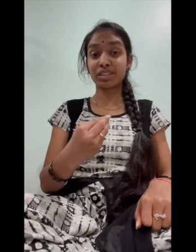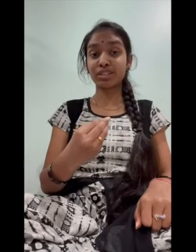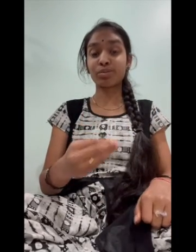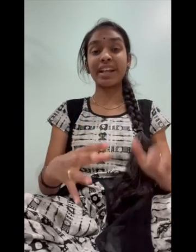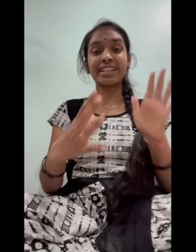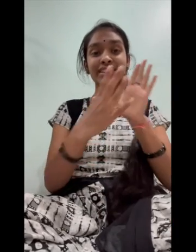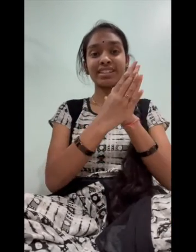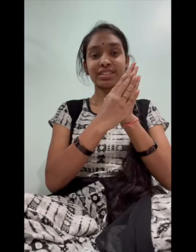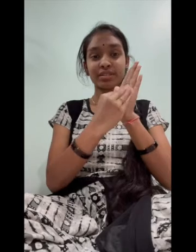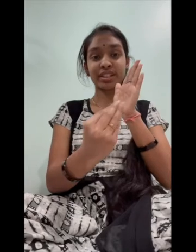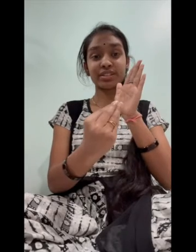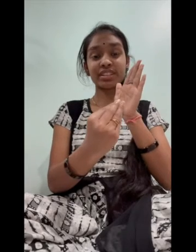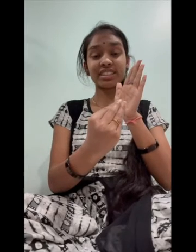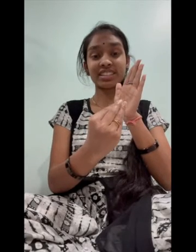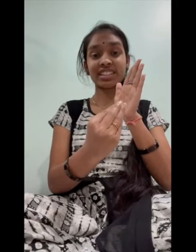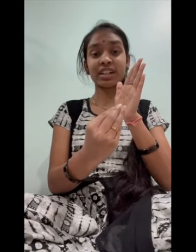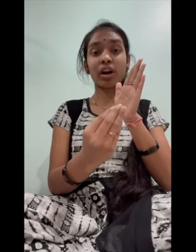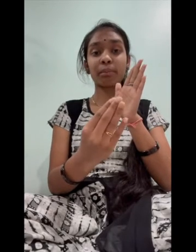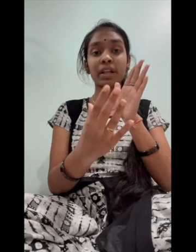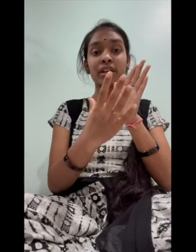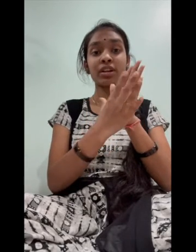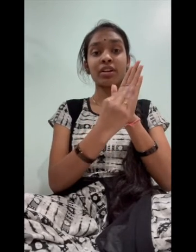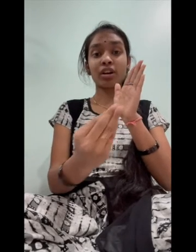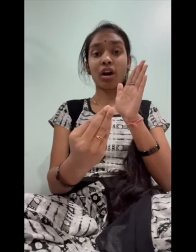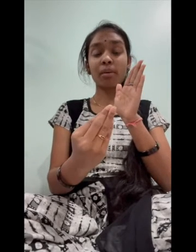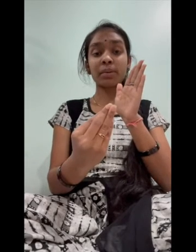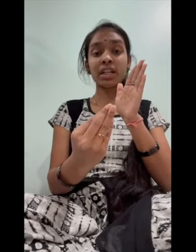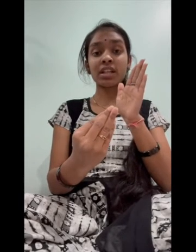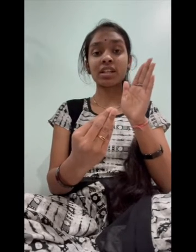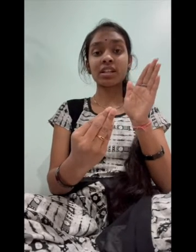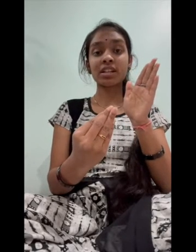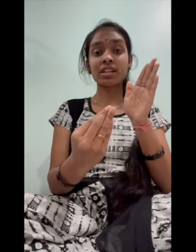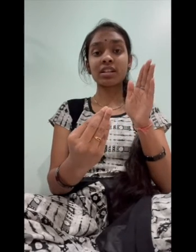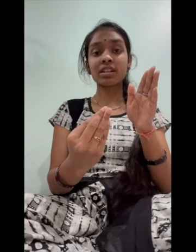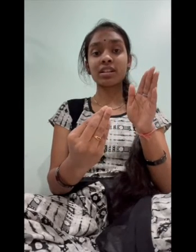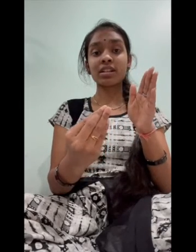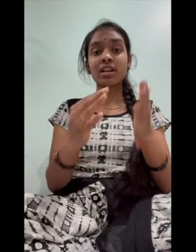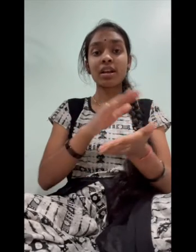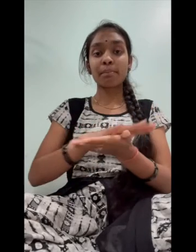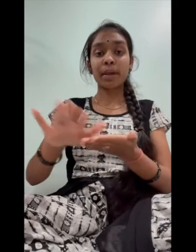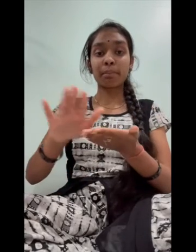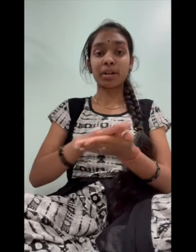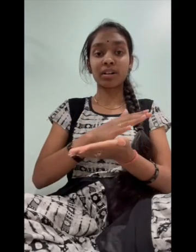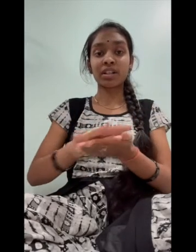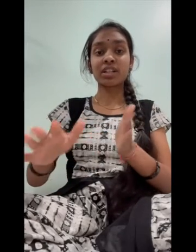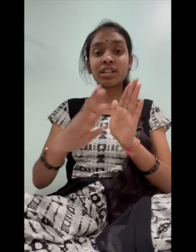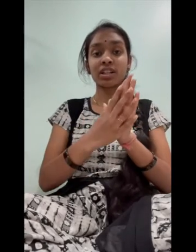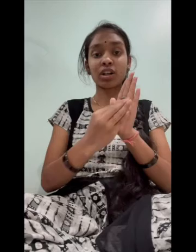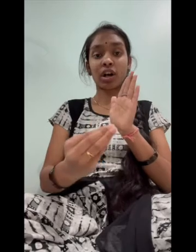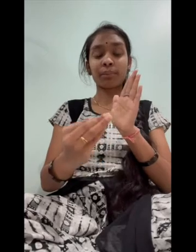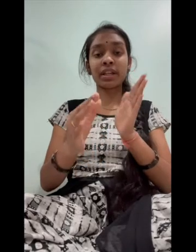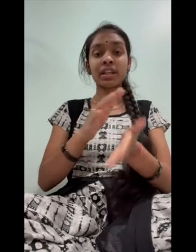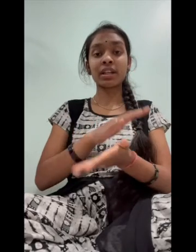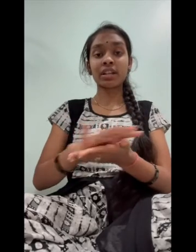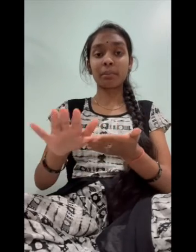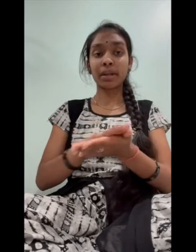is wait. So when you do this, you're saying copy. Copy paper. Copy the